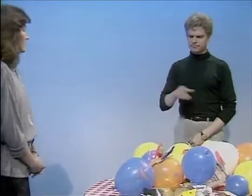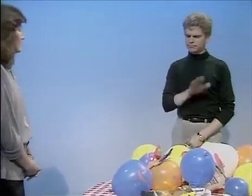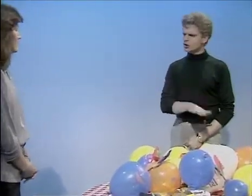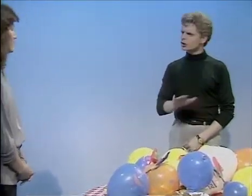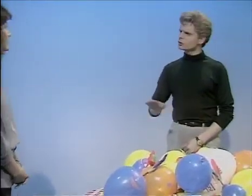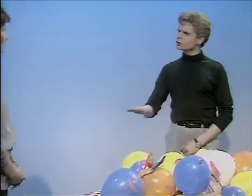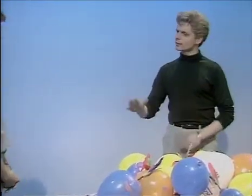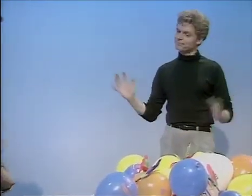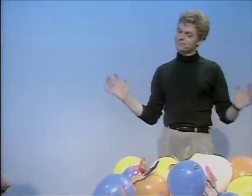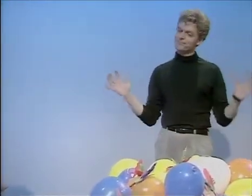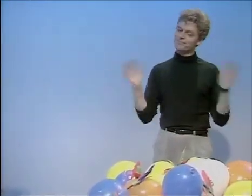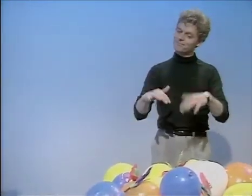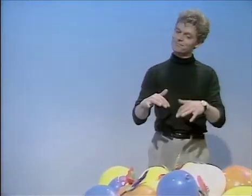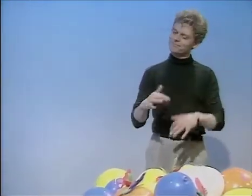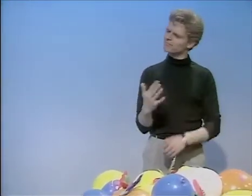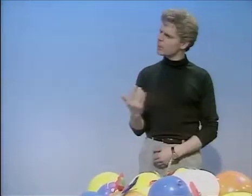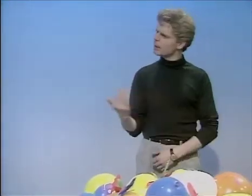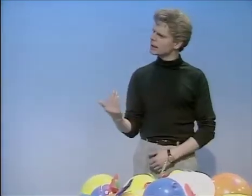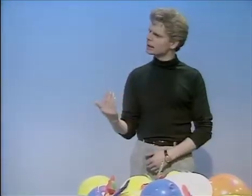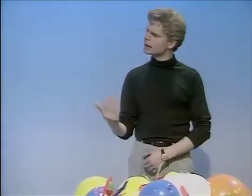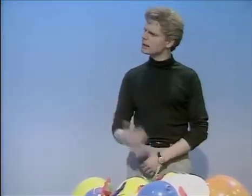How many children are coming?